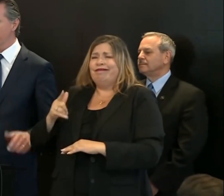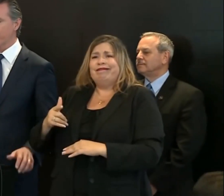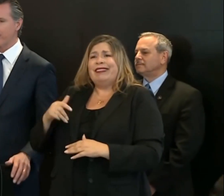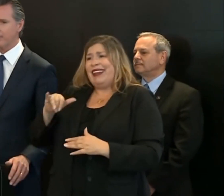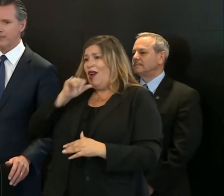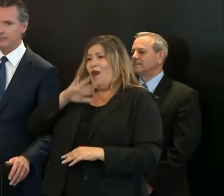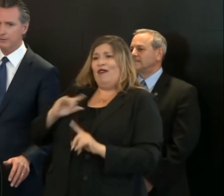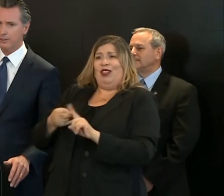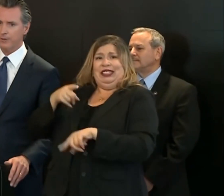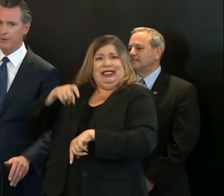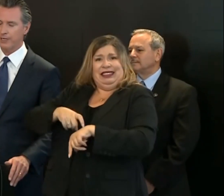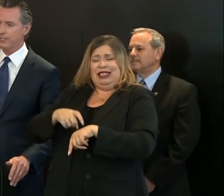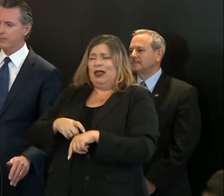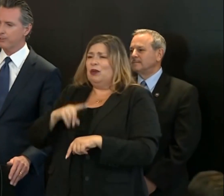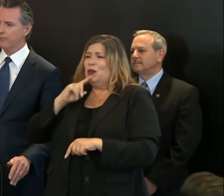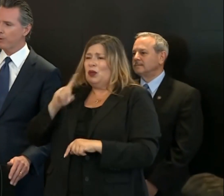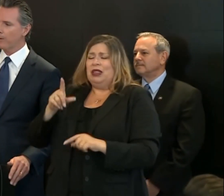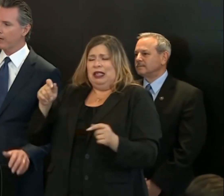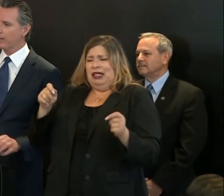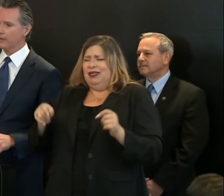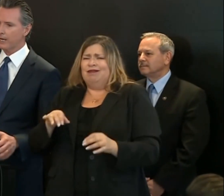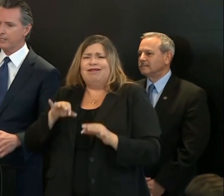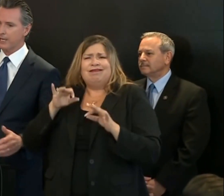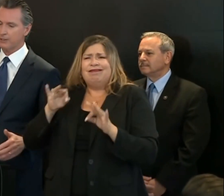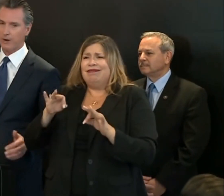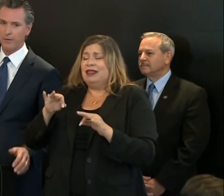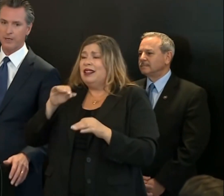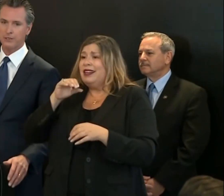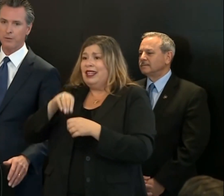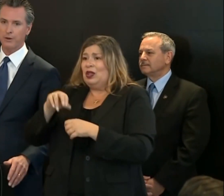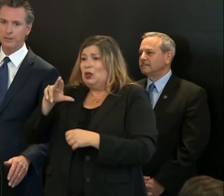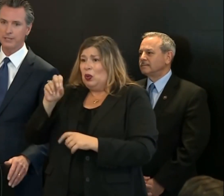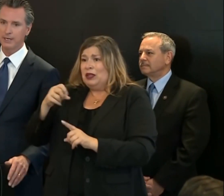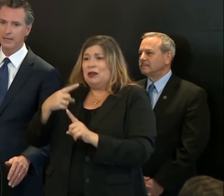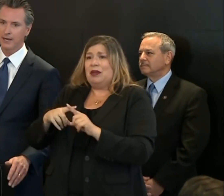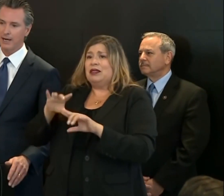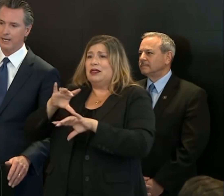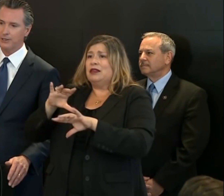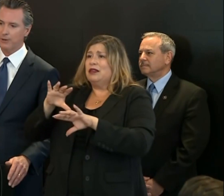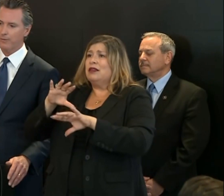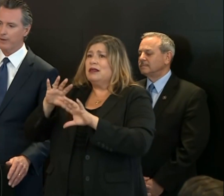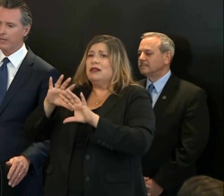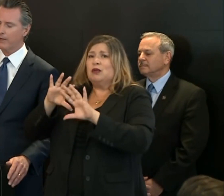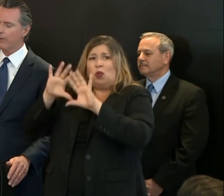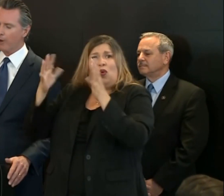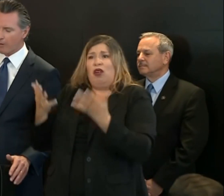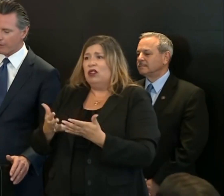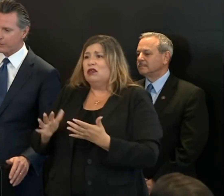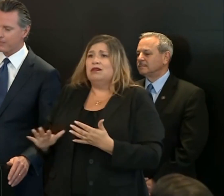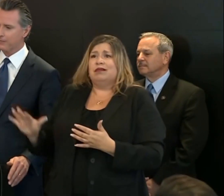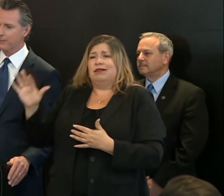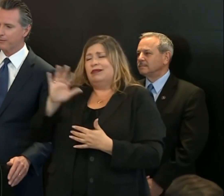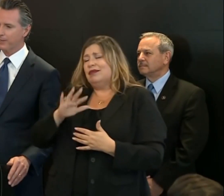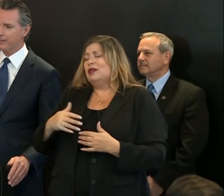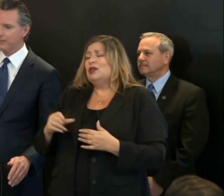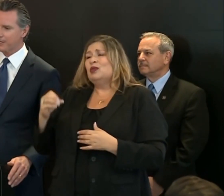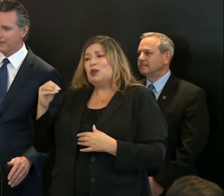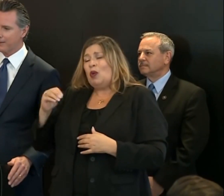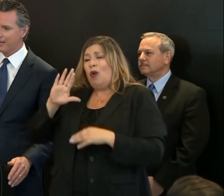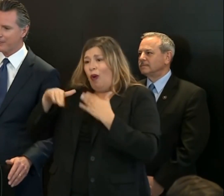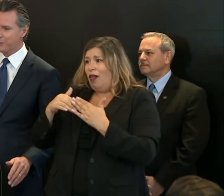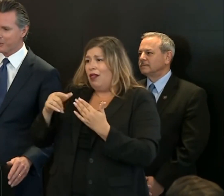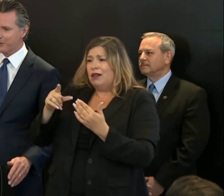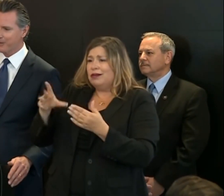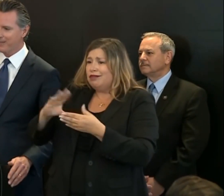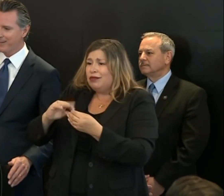been perfected in so many ways, shapes, or form, not only in the United States, around the rest of the world. So all of those things are being